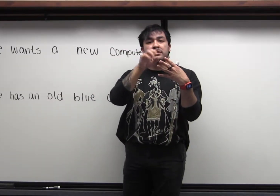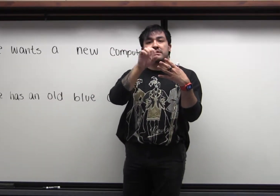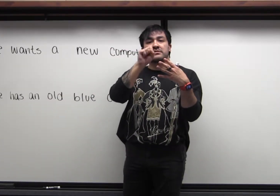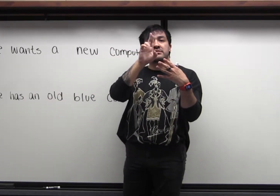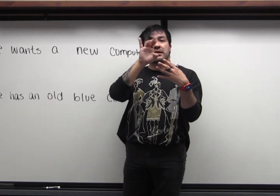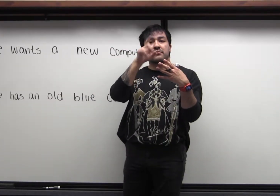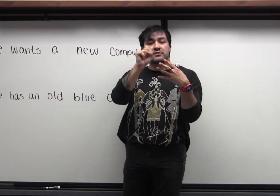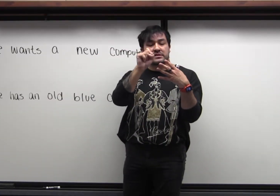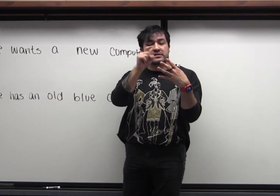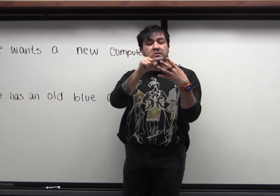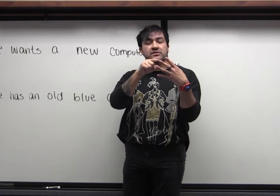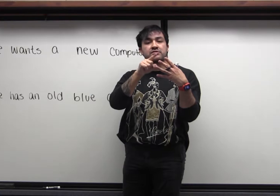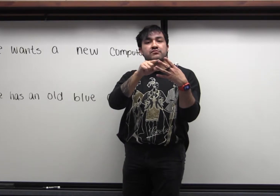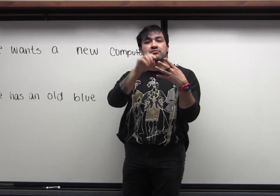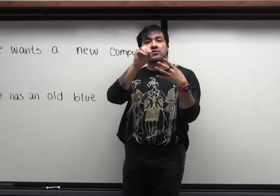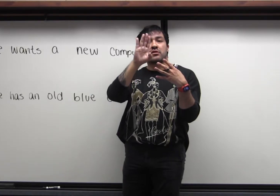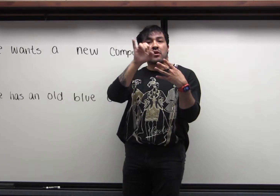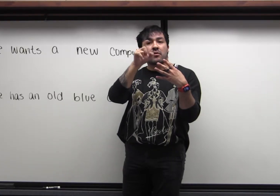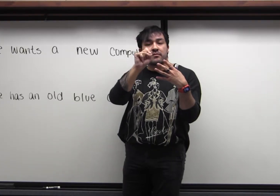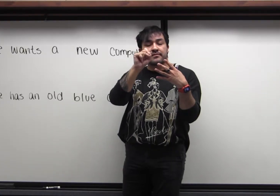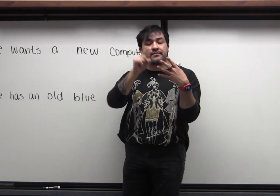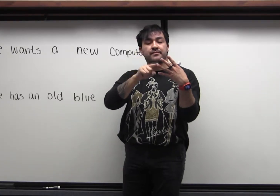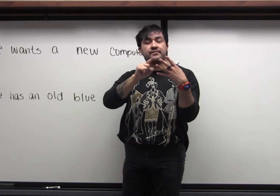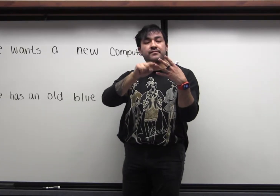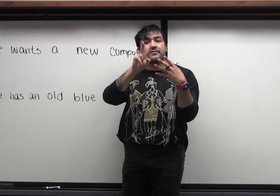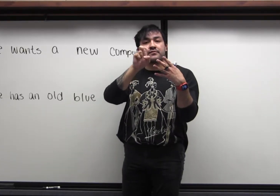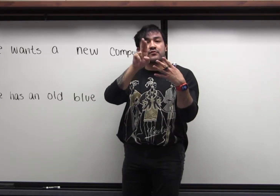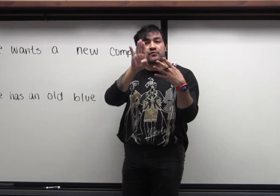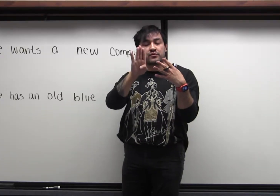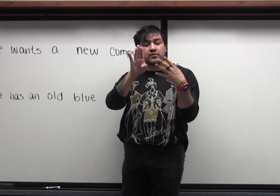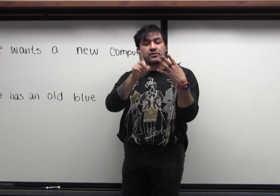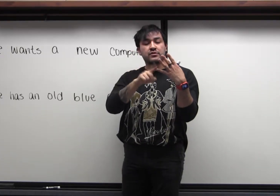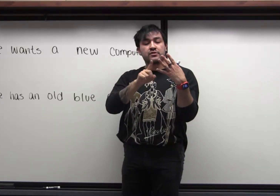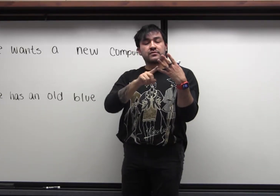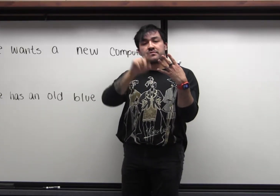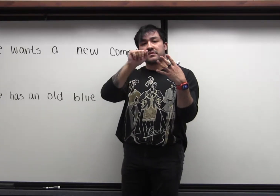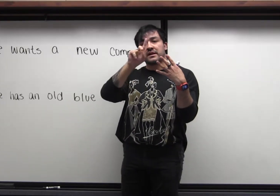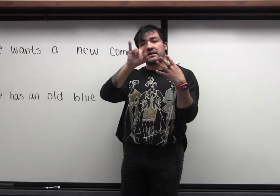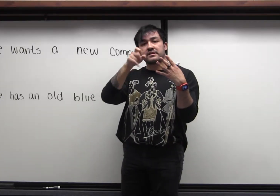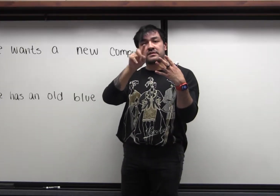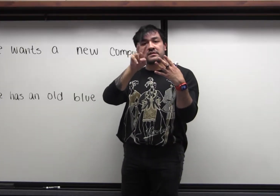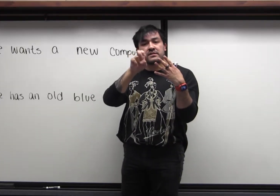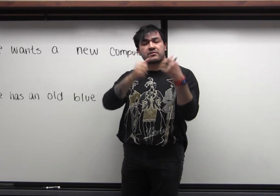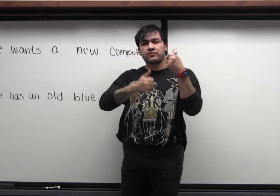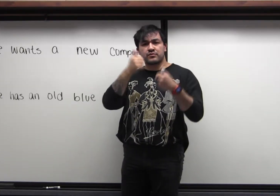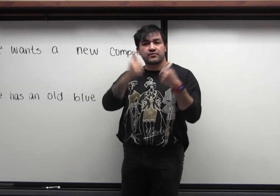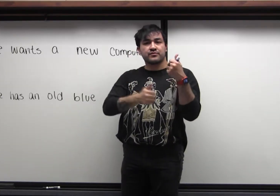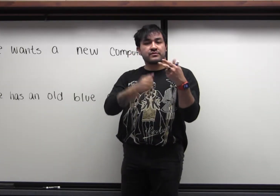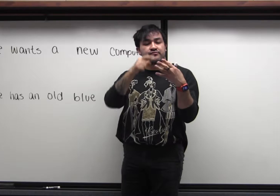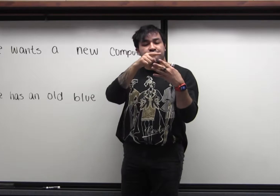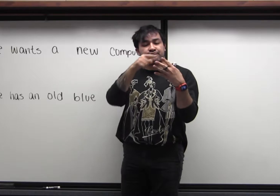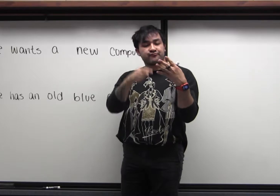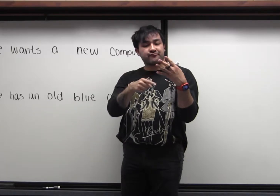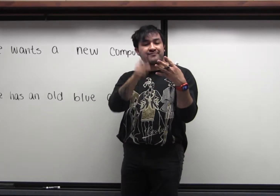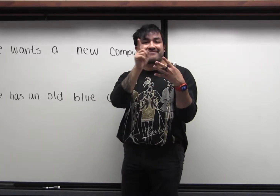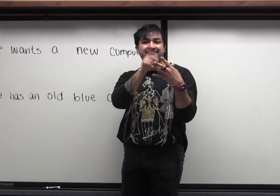So we have subjects, we have objects, we have verbs, and we have adjectives for today. So which one is